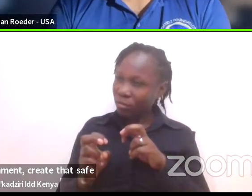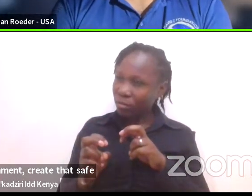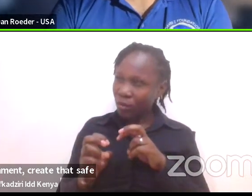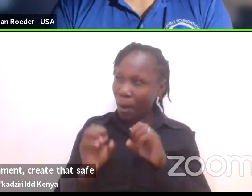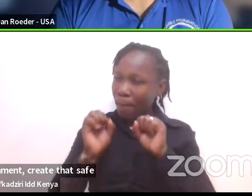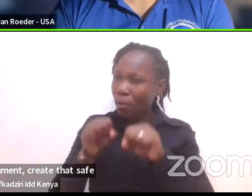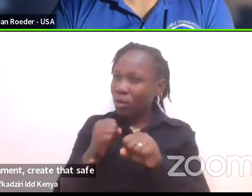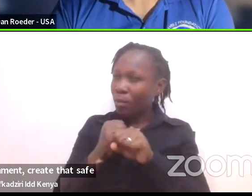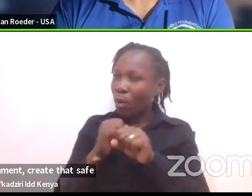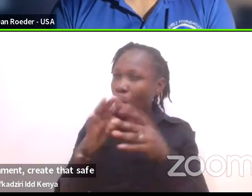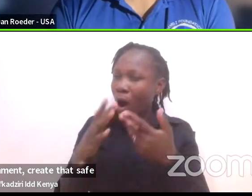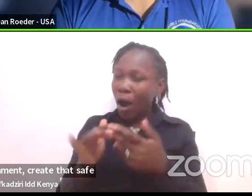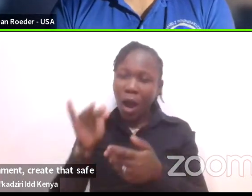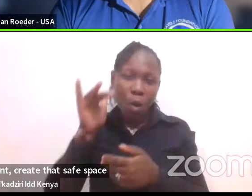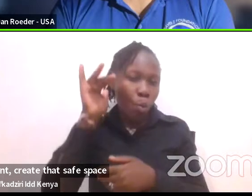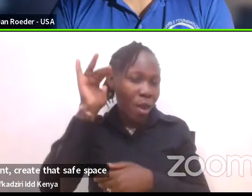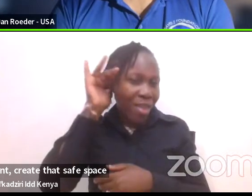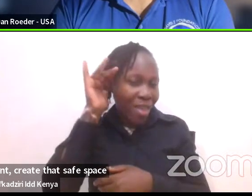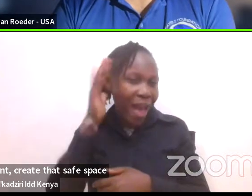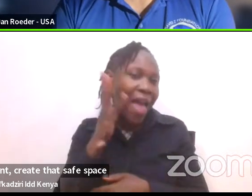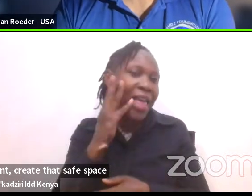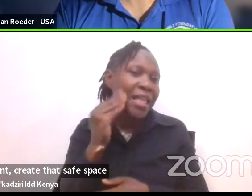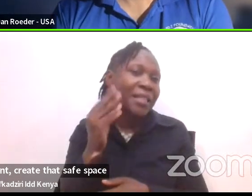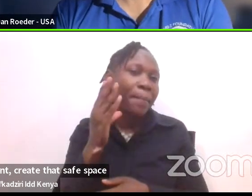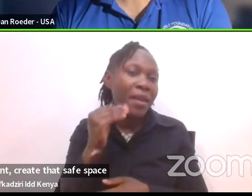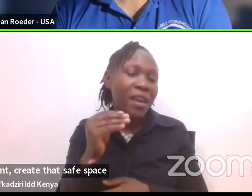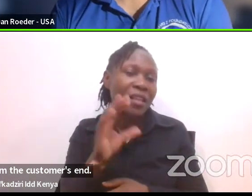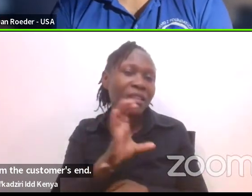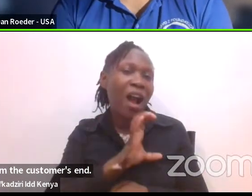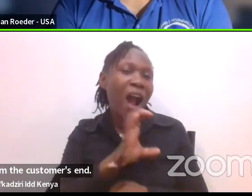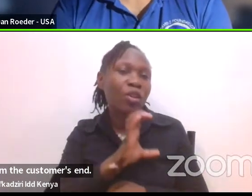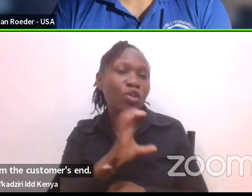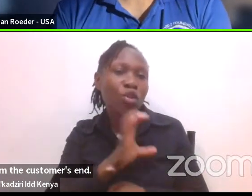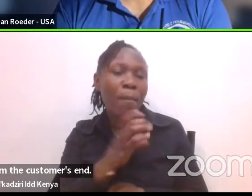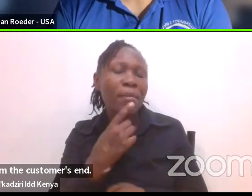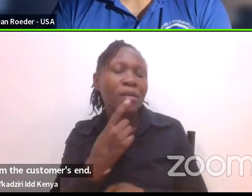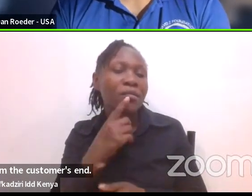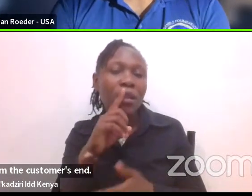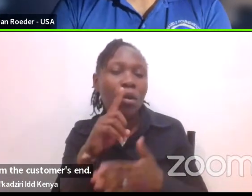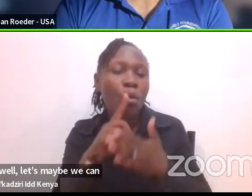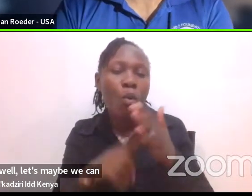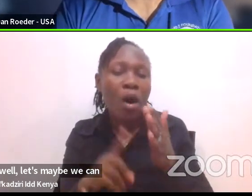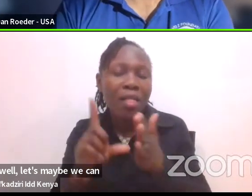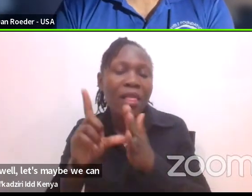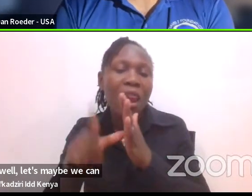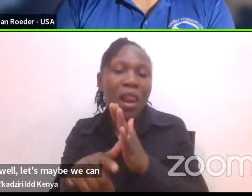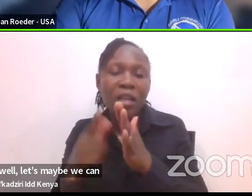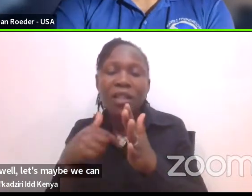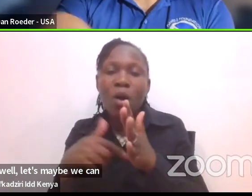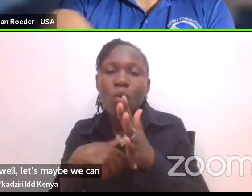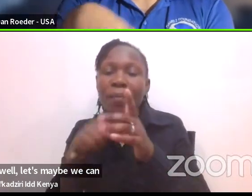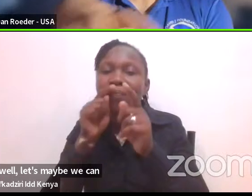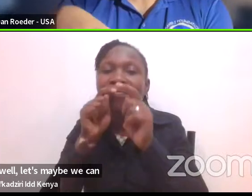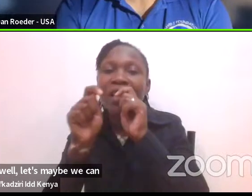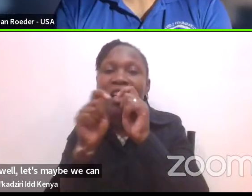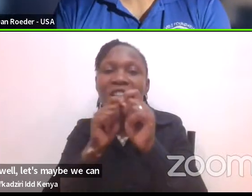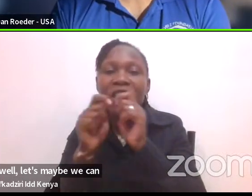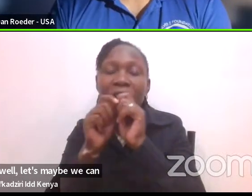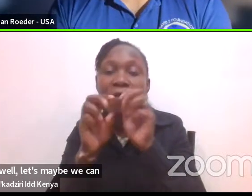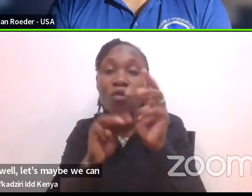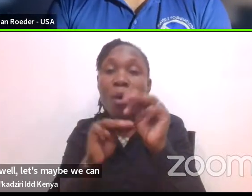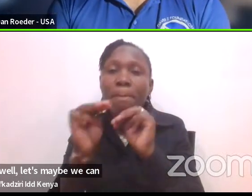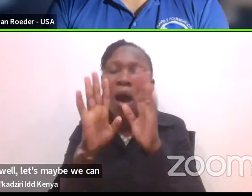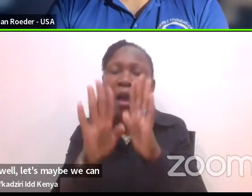experiences from the customer's end. And then talk about, okay, well, later we'll interview a manager and tell me